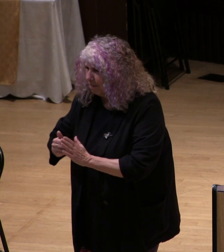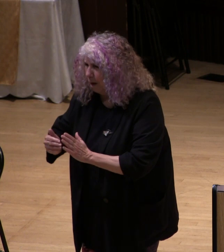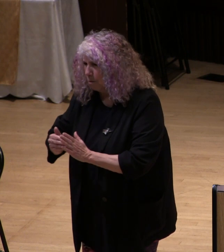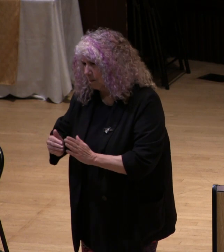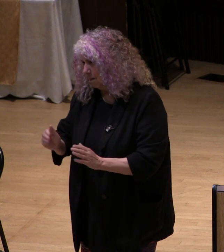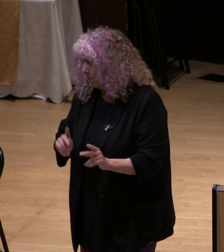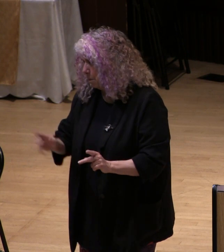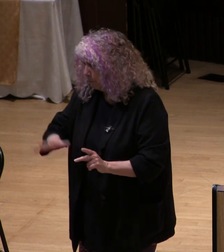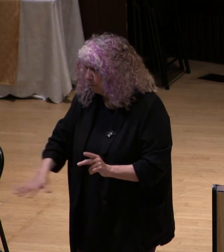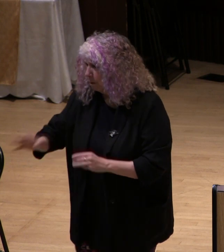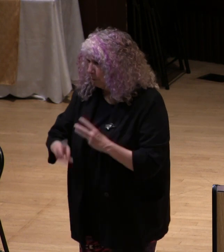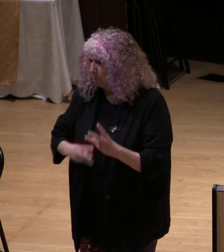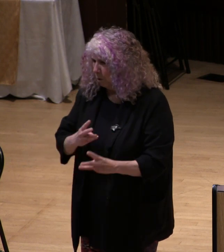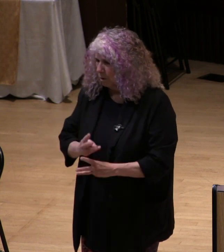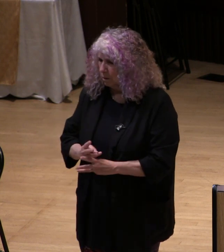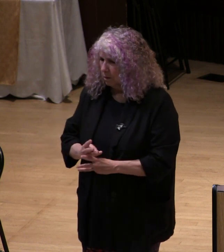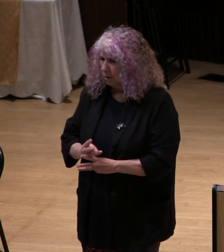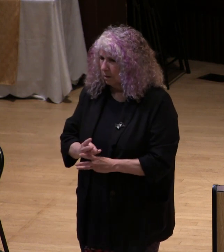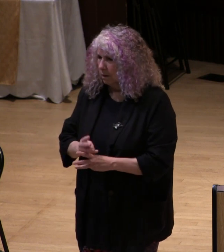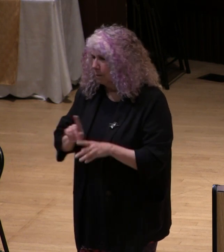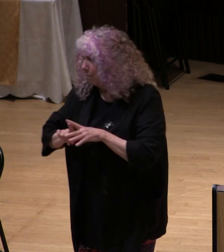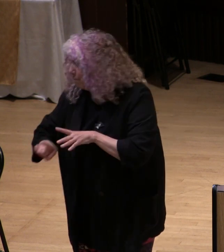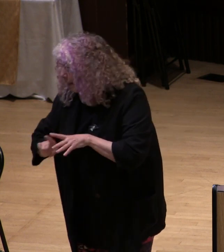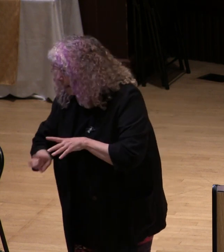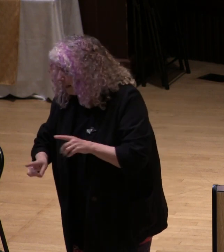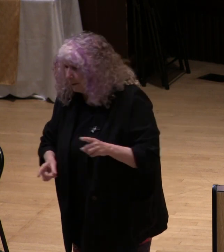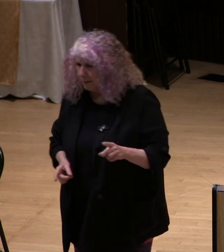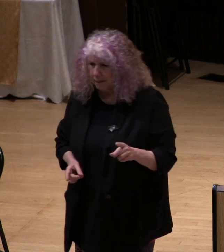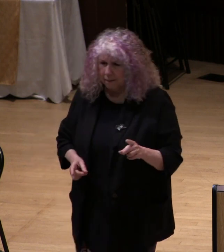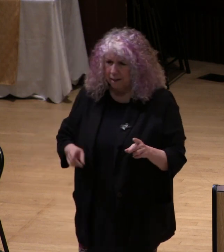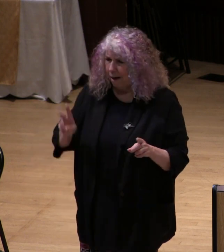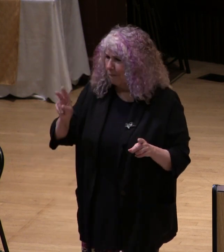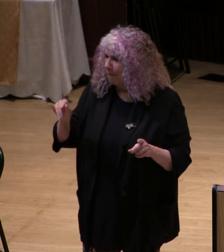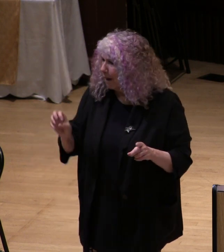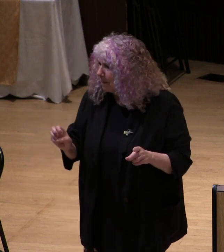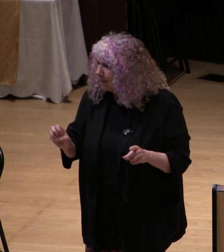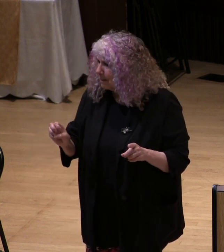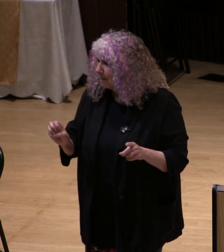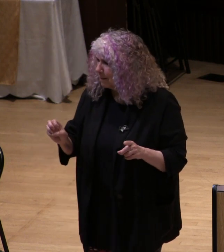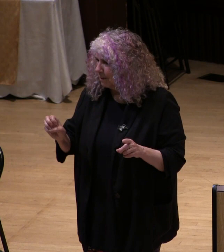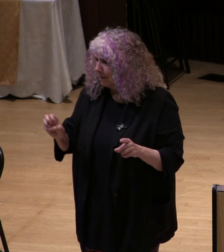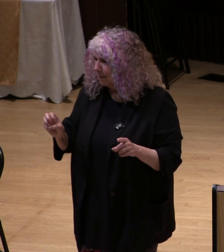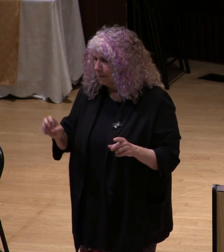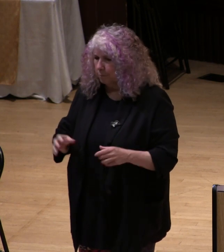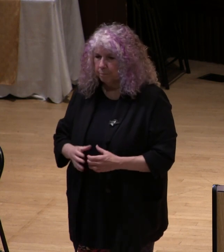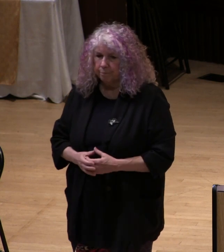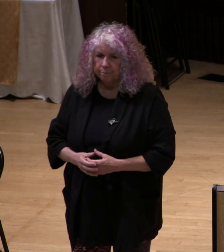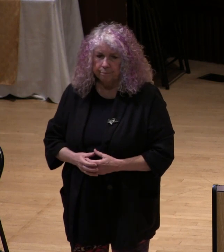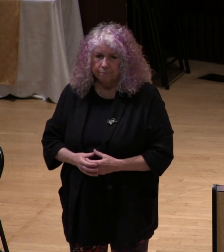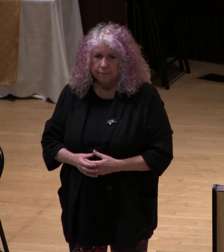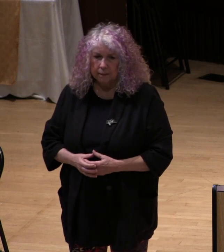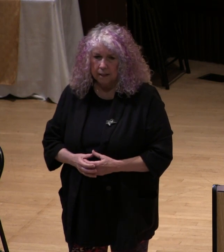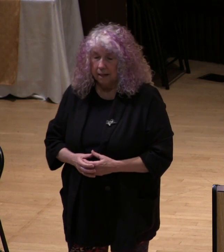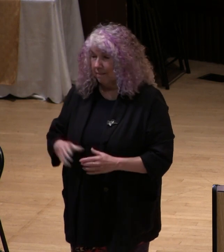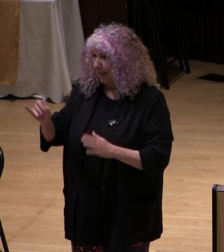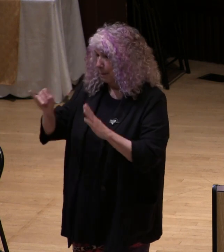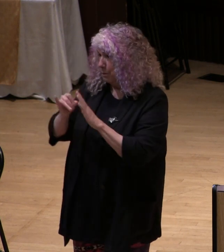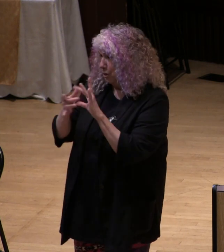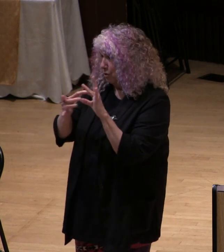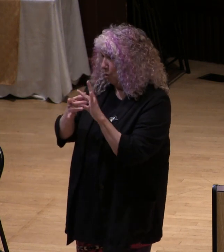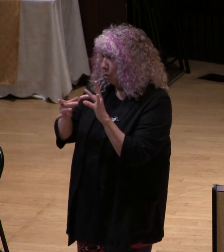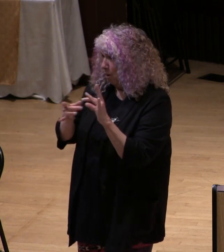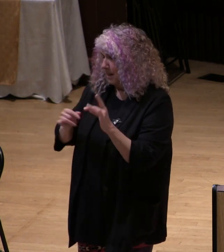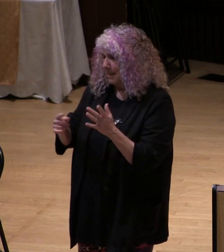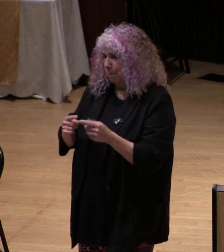of people around the world fleeing hatred, violence, and greed. The images and stories